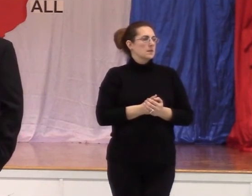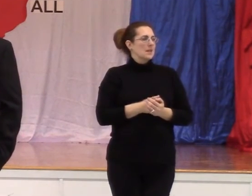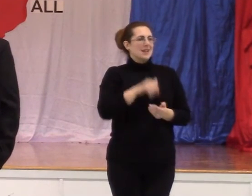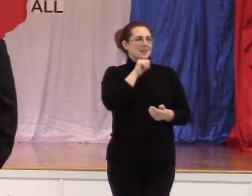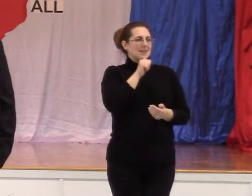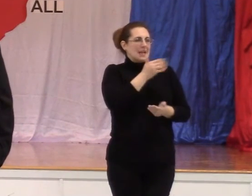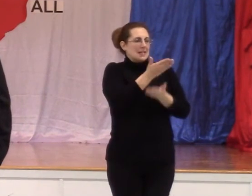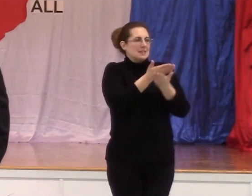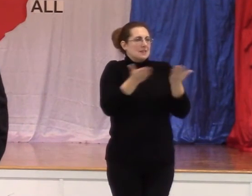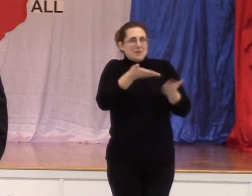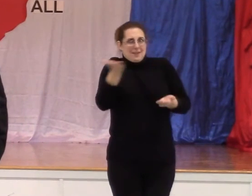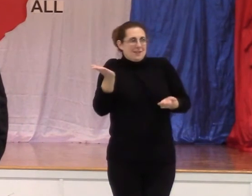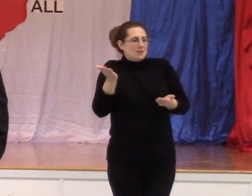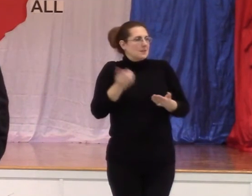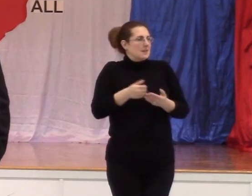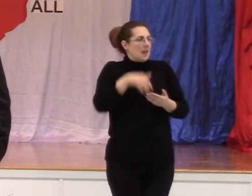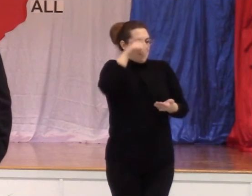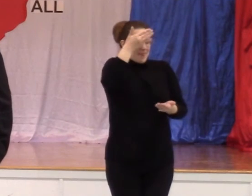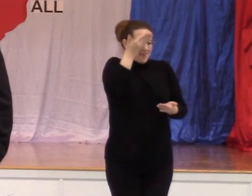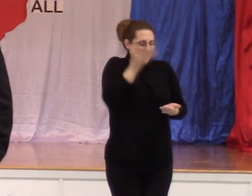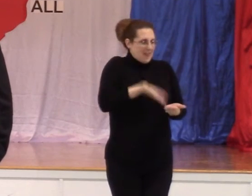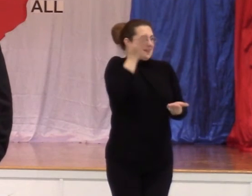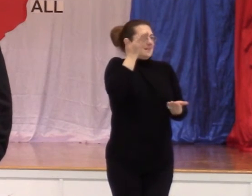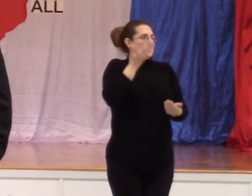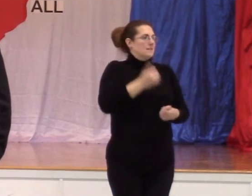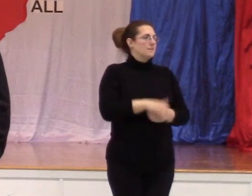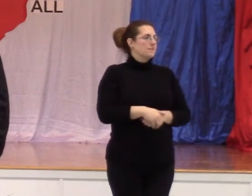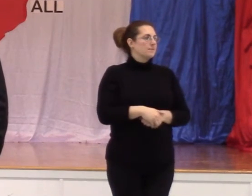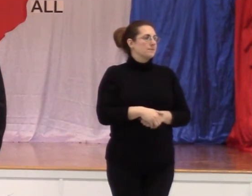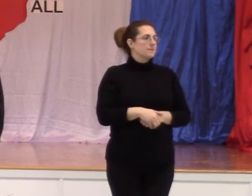Not something else. This.